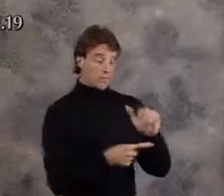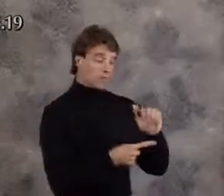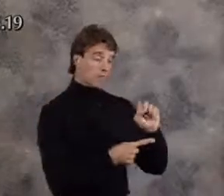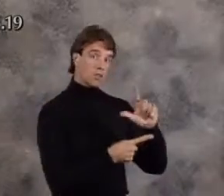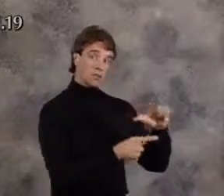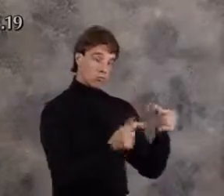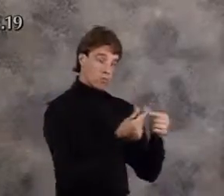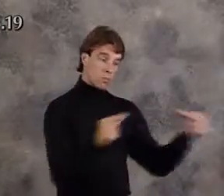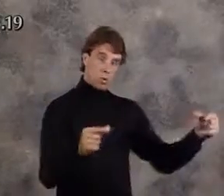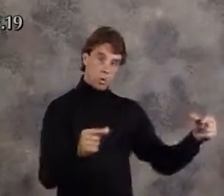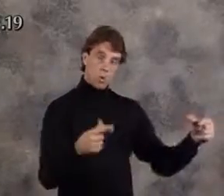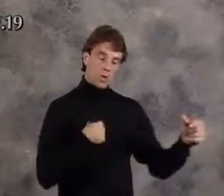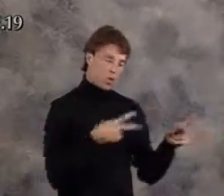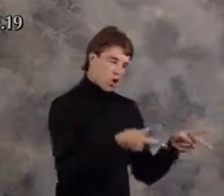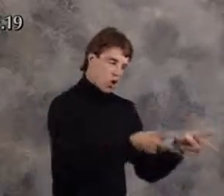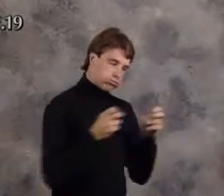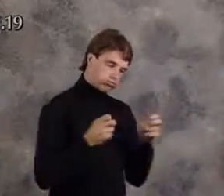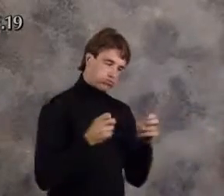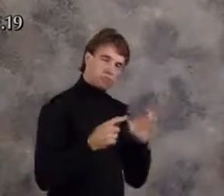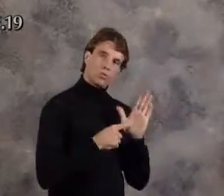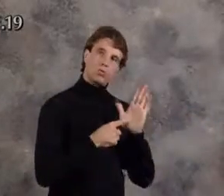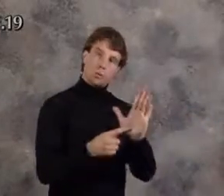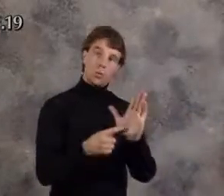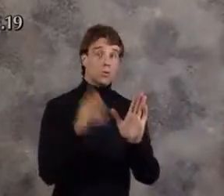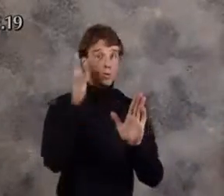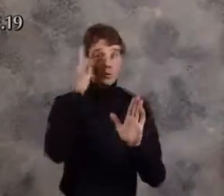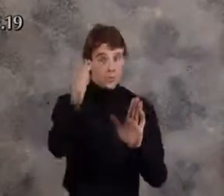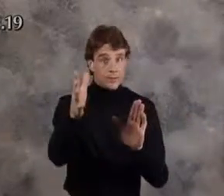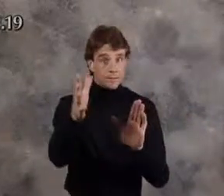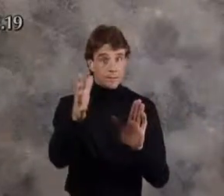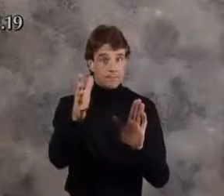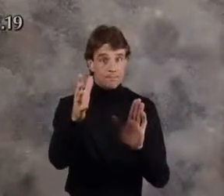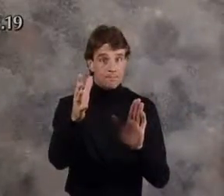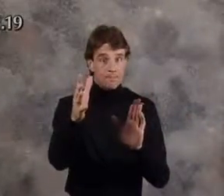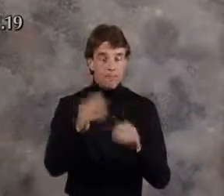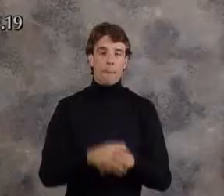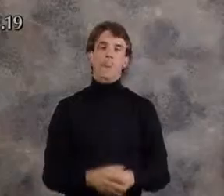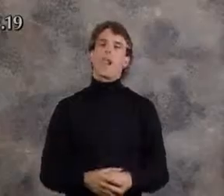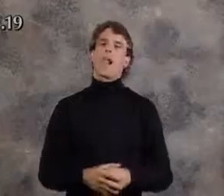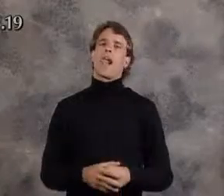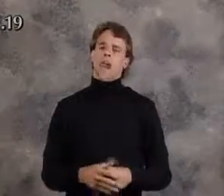In that section, we will take a feature of ASL grammar and examine it.